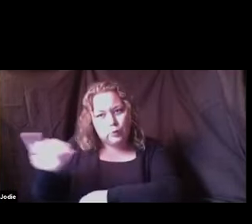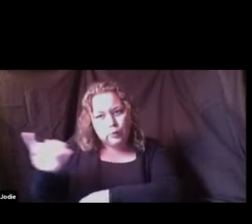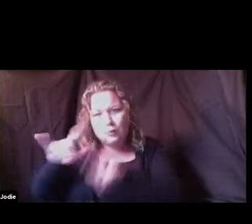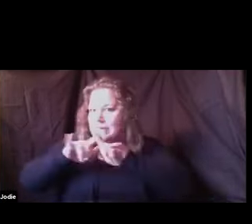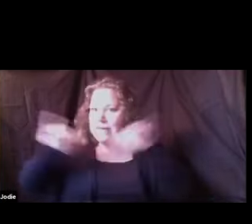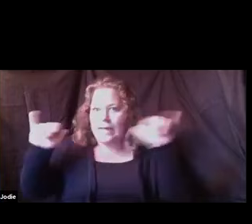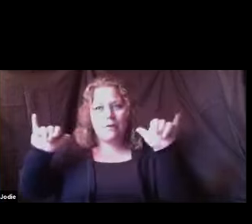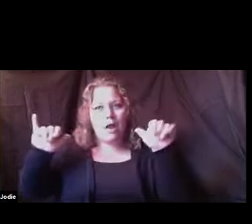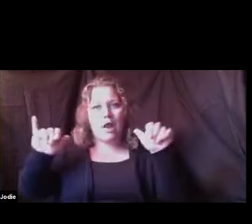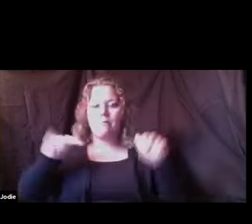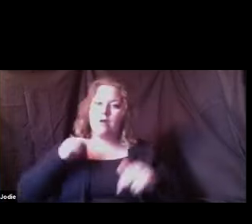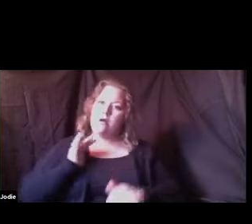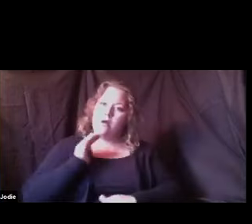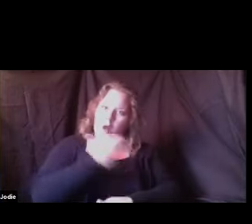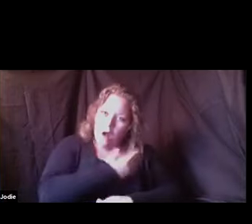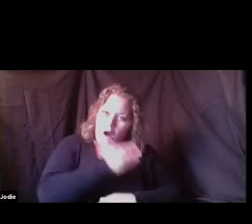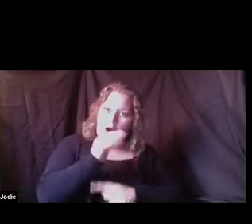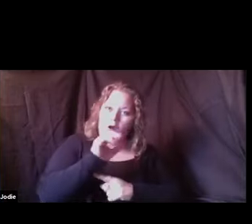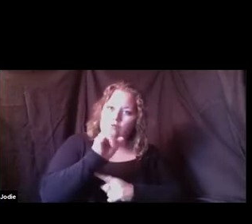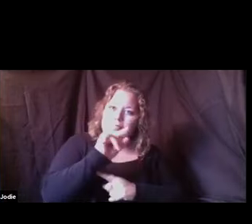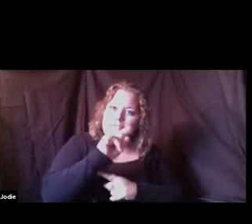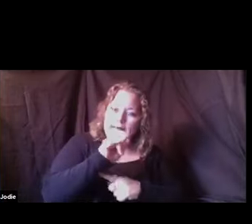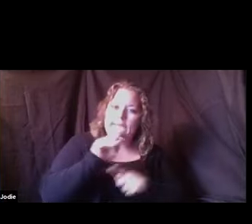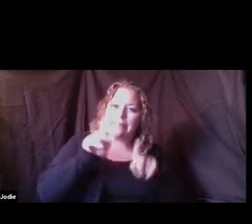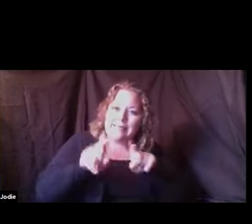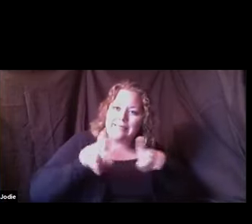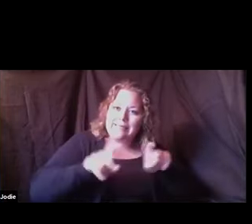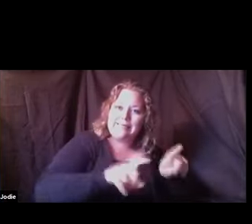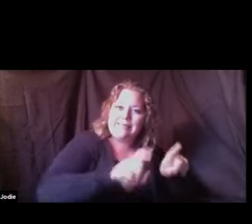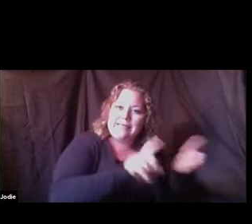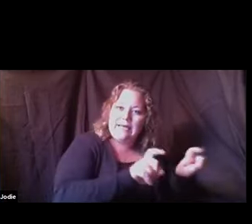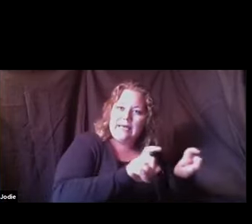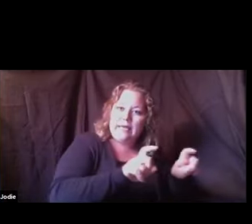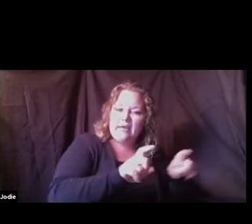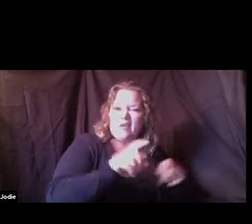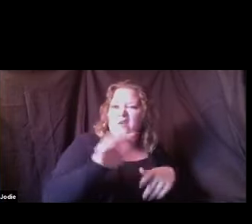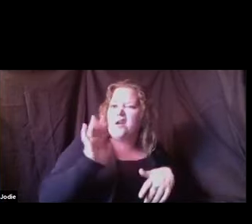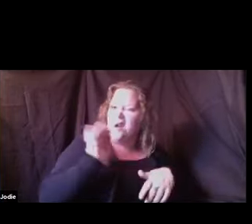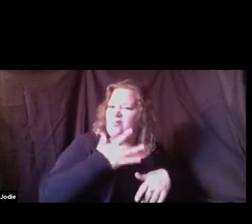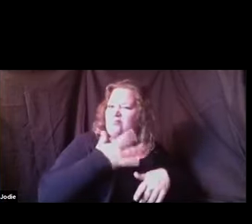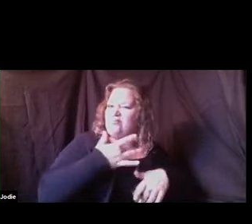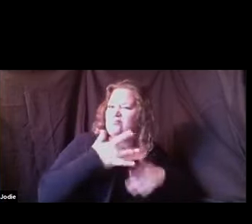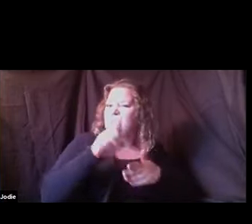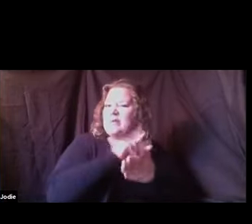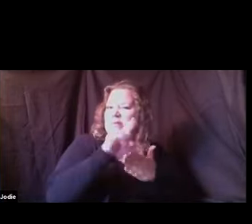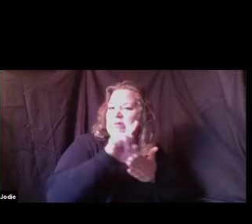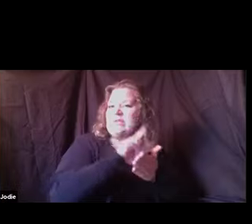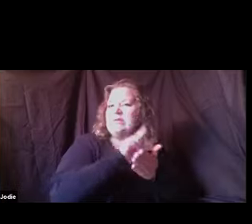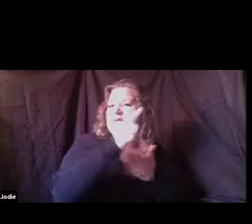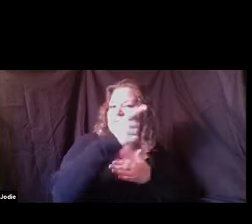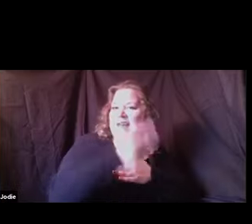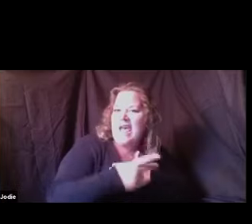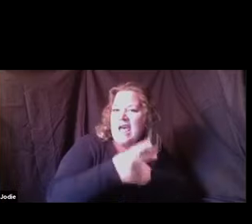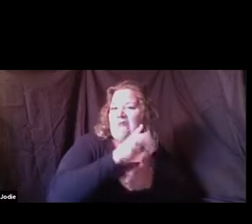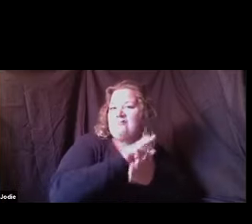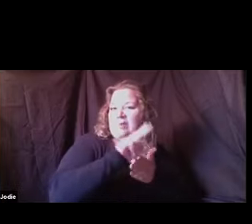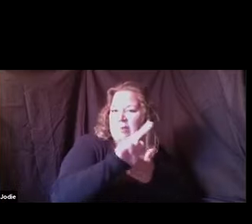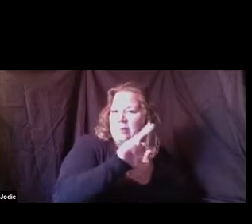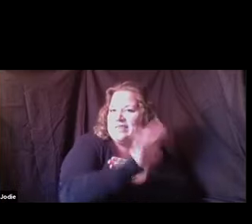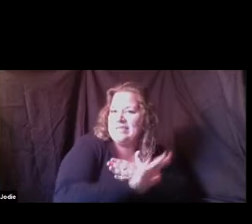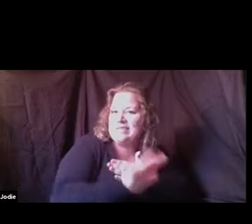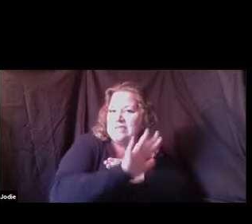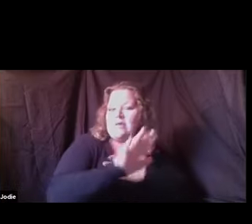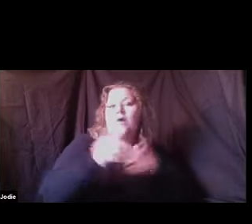our site obviously planned for a week and a half or so, maybe a couple of weeks, and that happened to fall